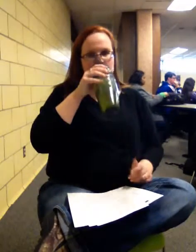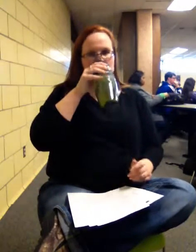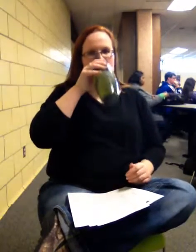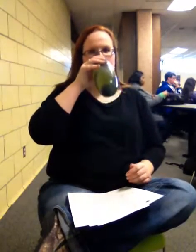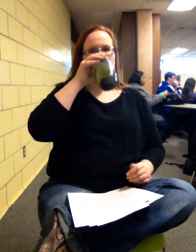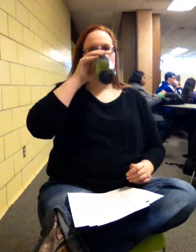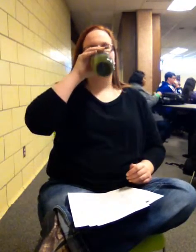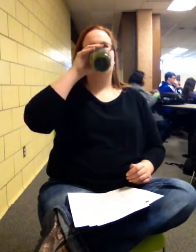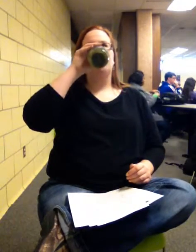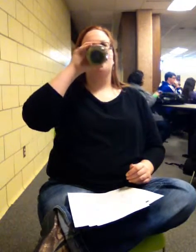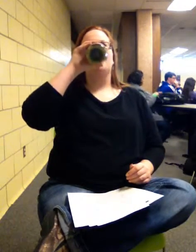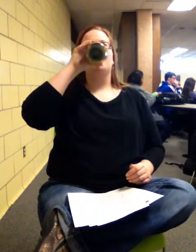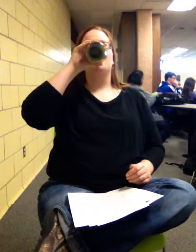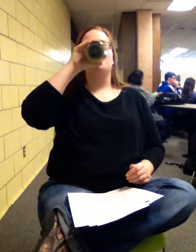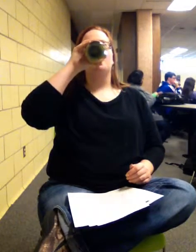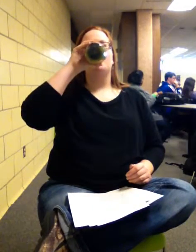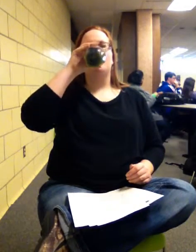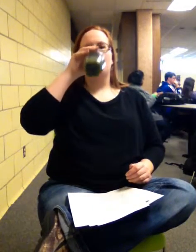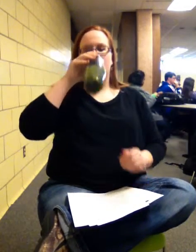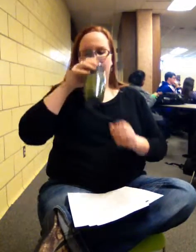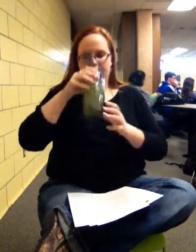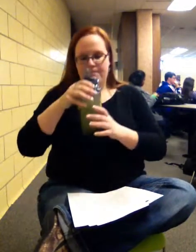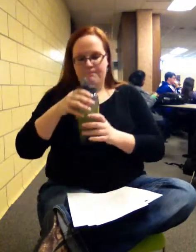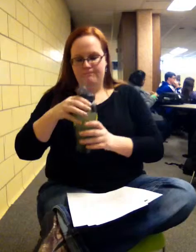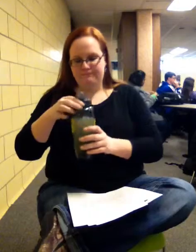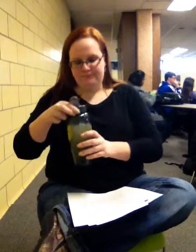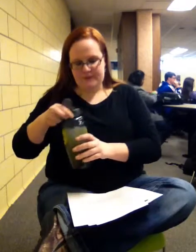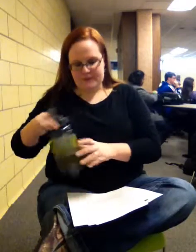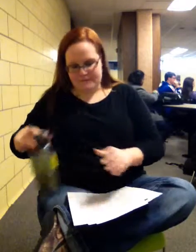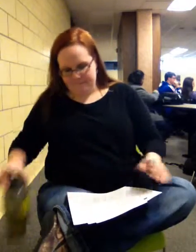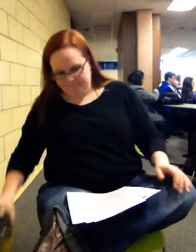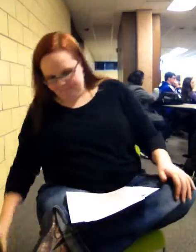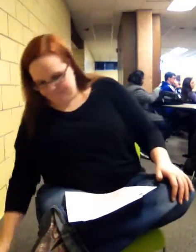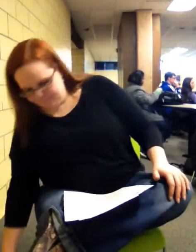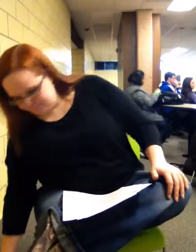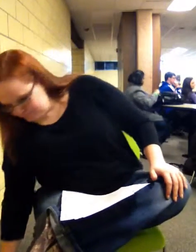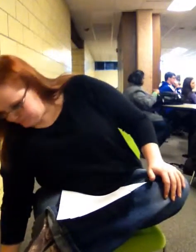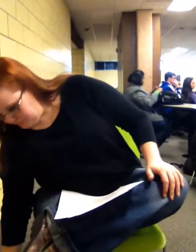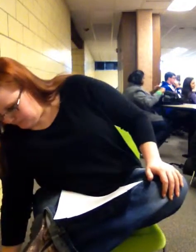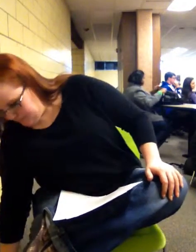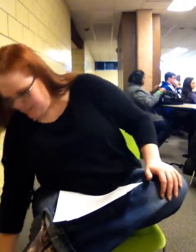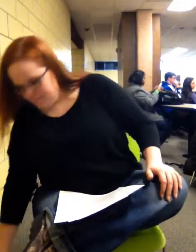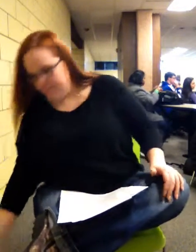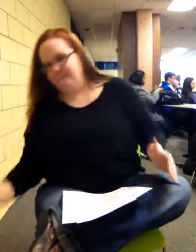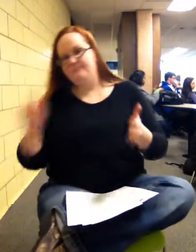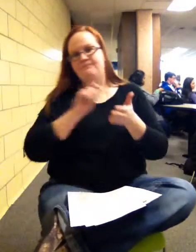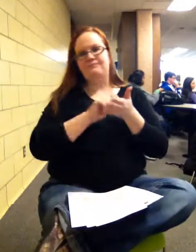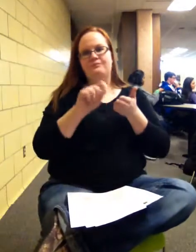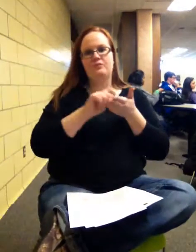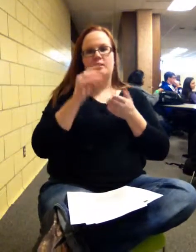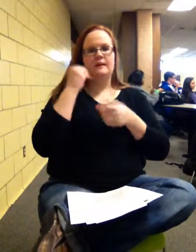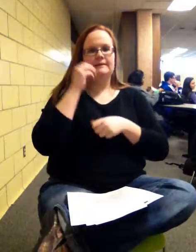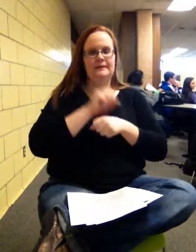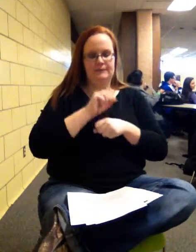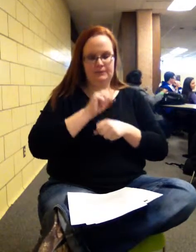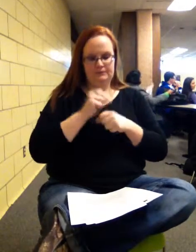So on the written assignment, on the handout sheet, like I explained on Tuesday, what you're going to see is you're going to